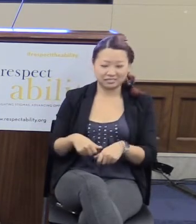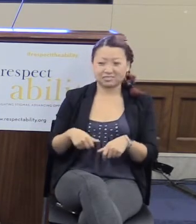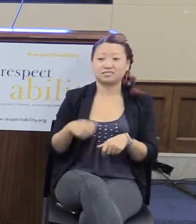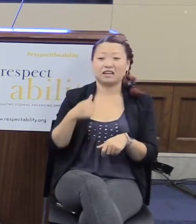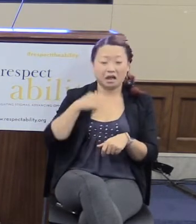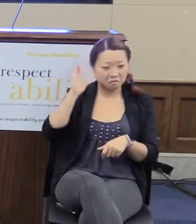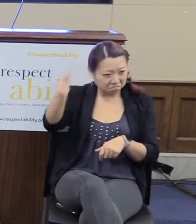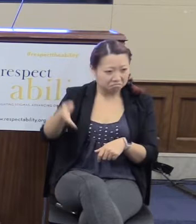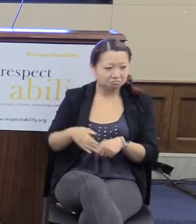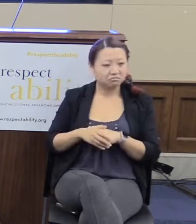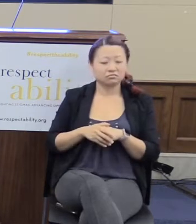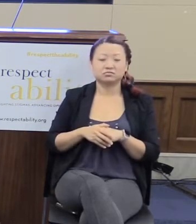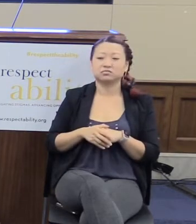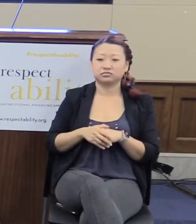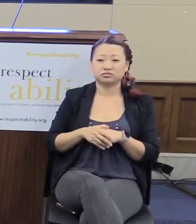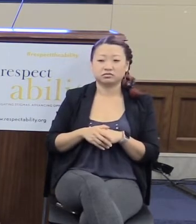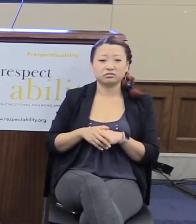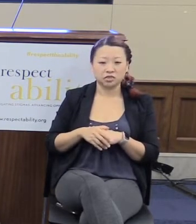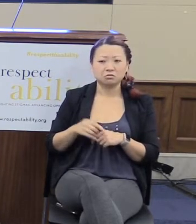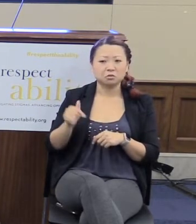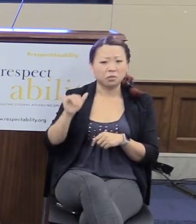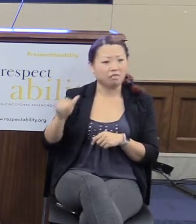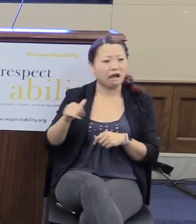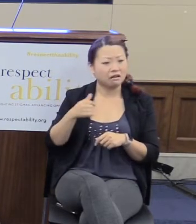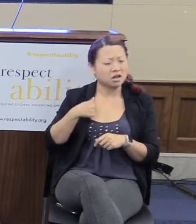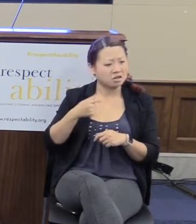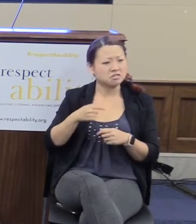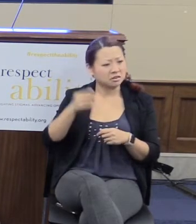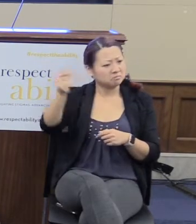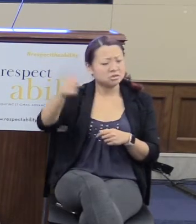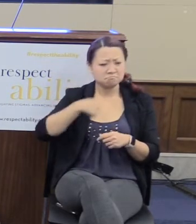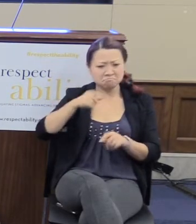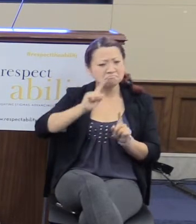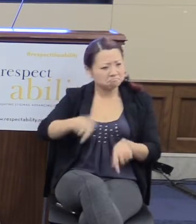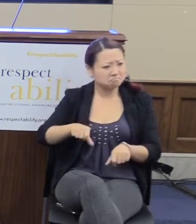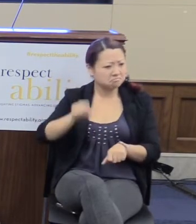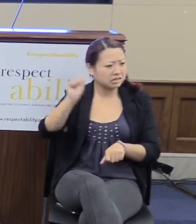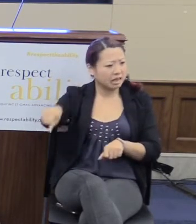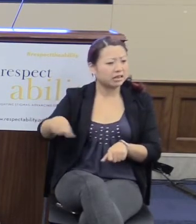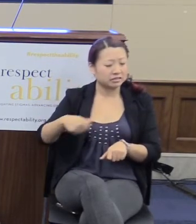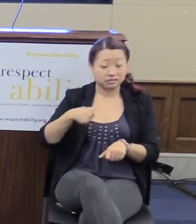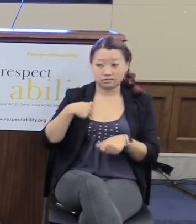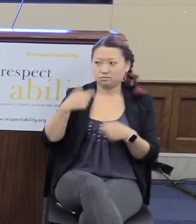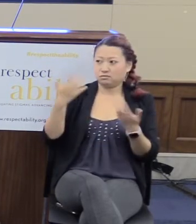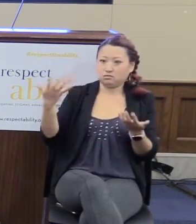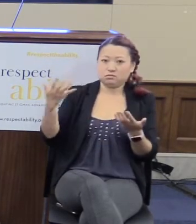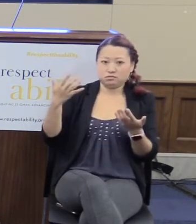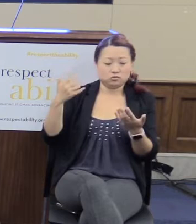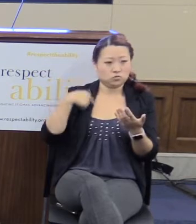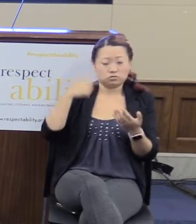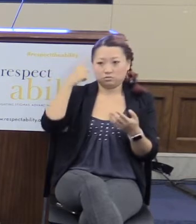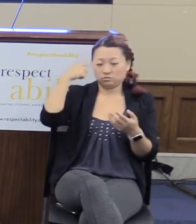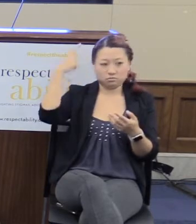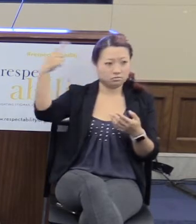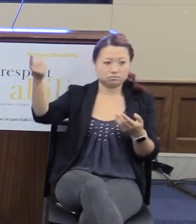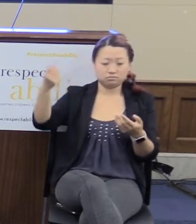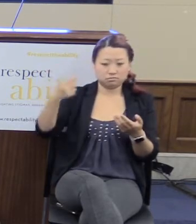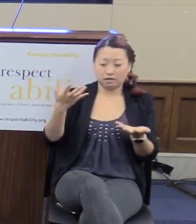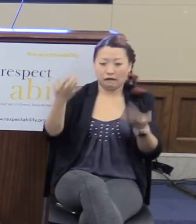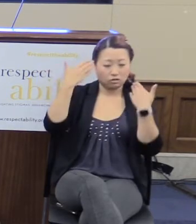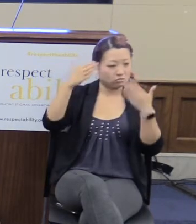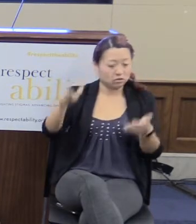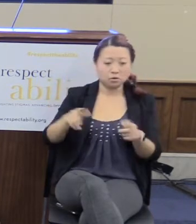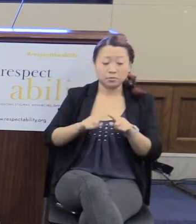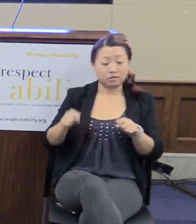will do that. Those were the first words that came out of my mind. I don't know what I was thinking, but I said yes. And I did